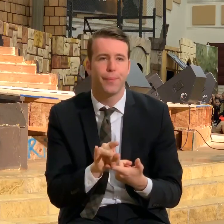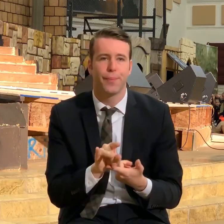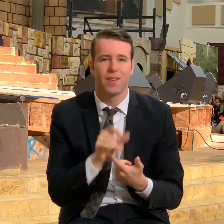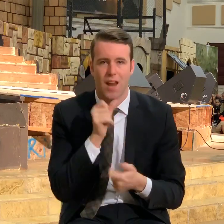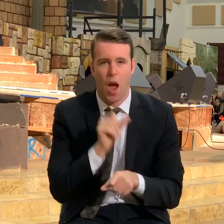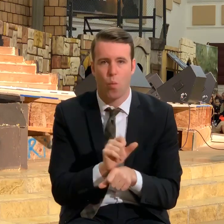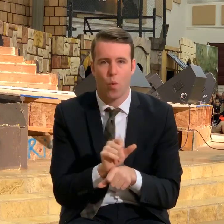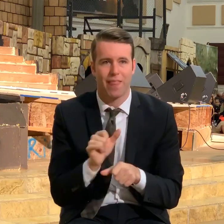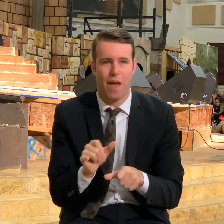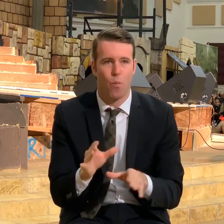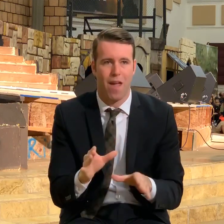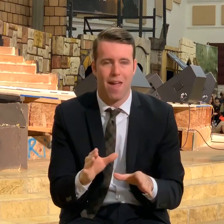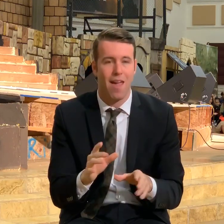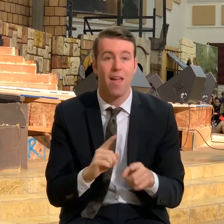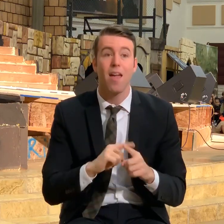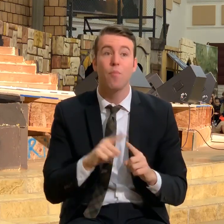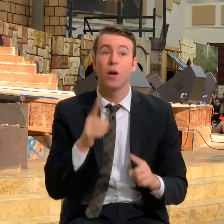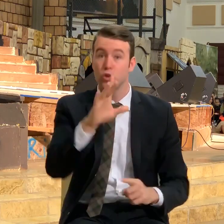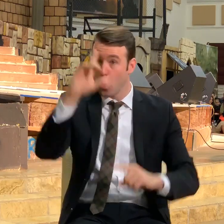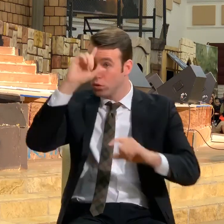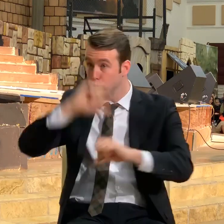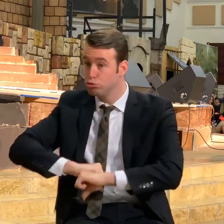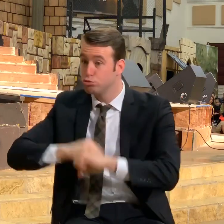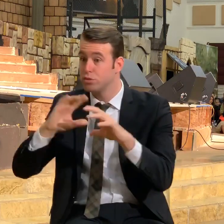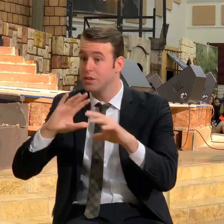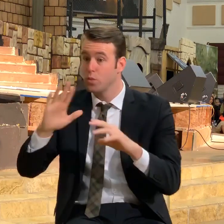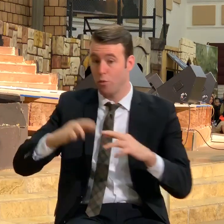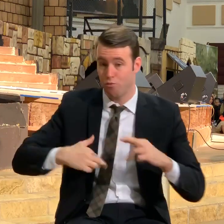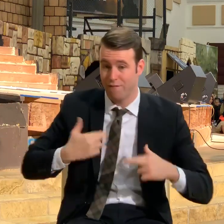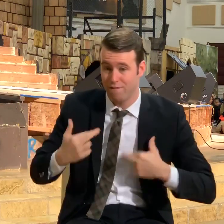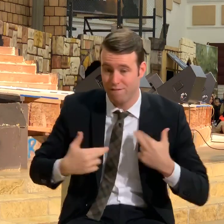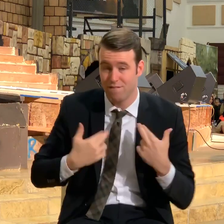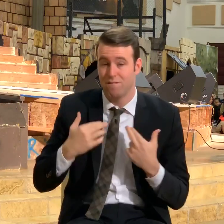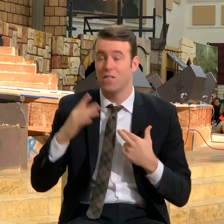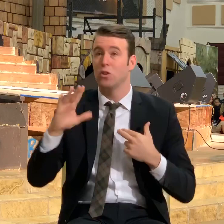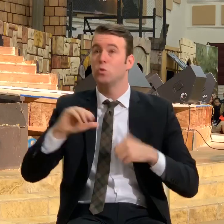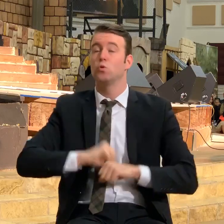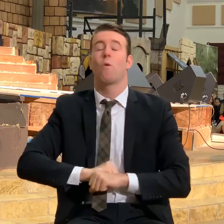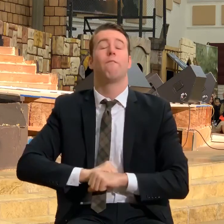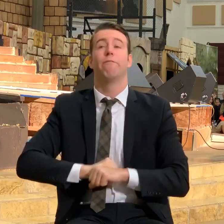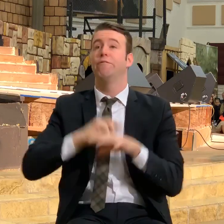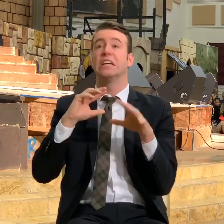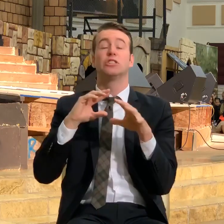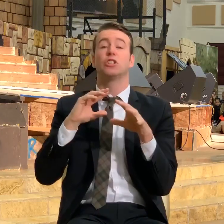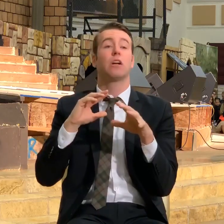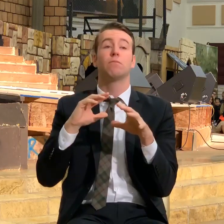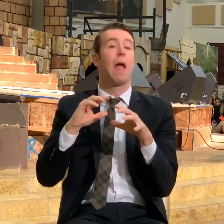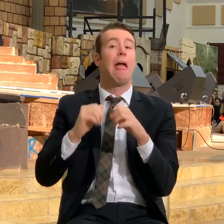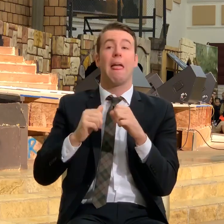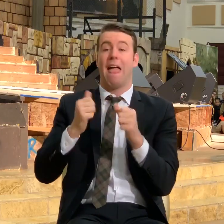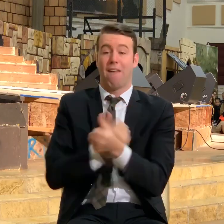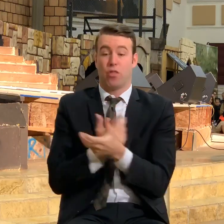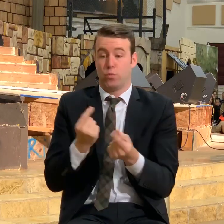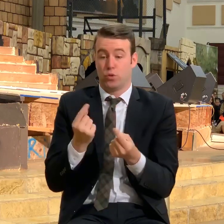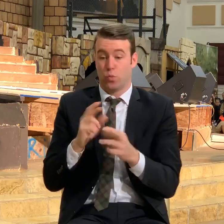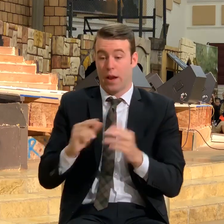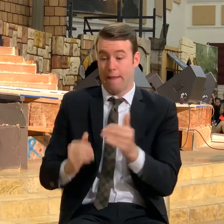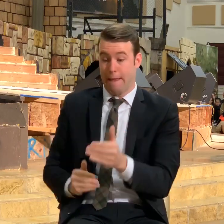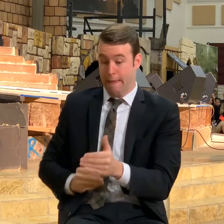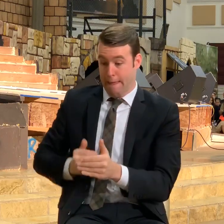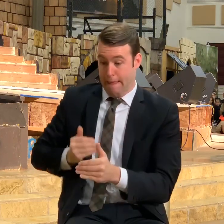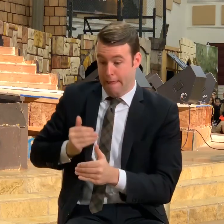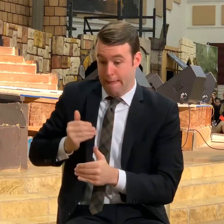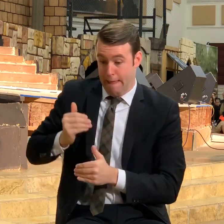place. But with every dream, with every revival, with every vision, with every step forward to a, somebody